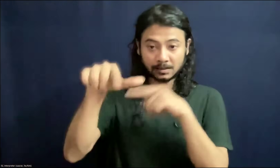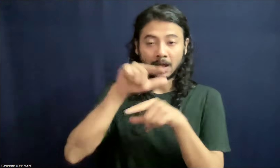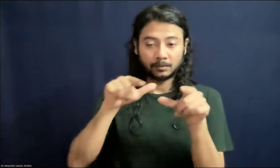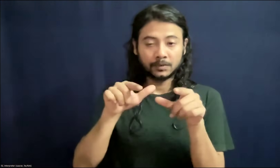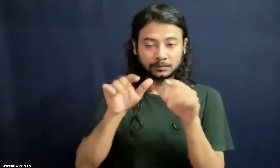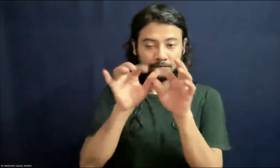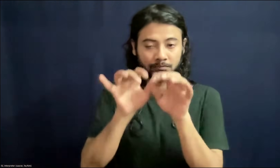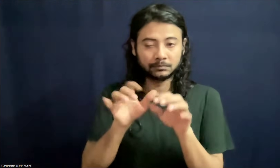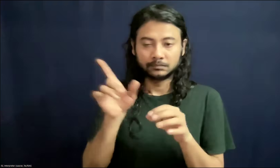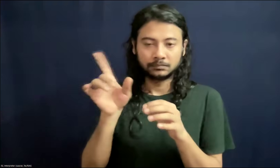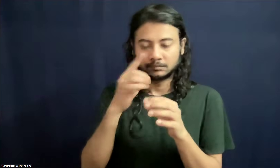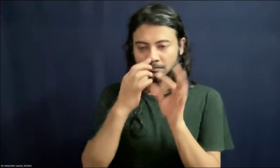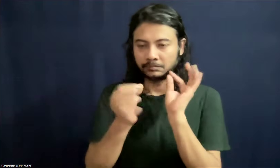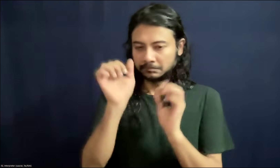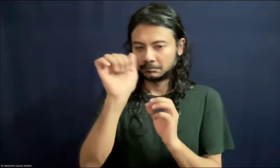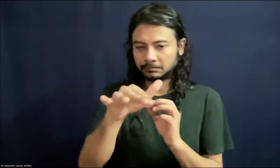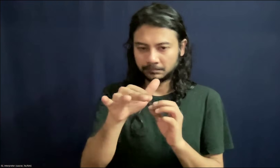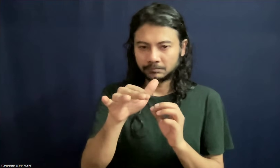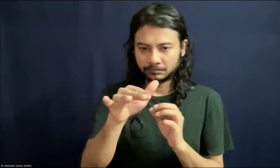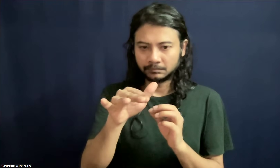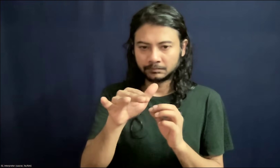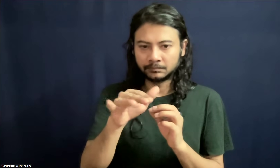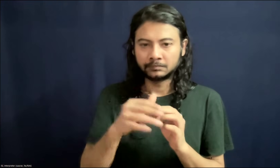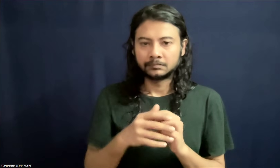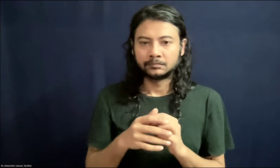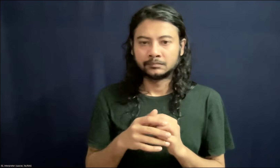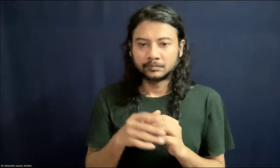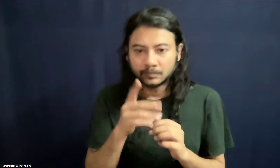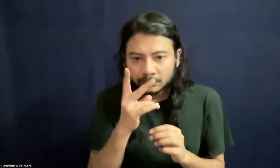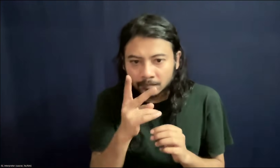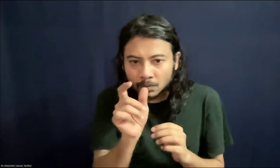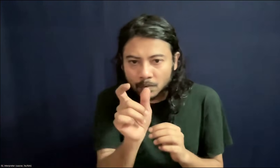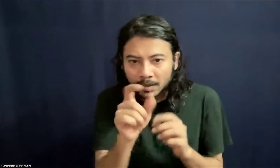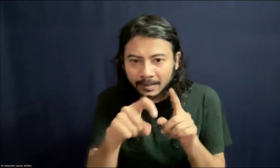The first category is Kshar, Kshar.